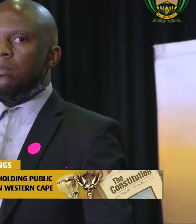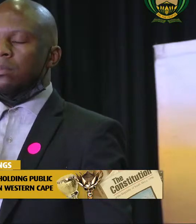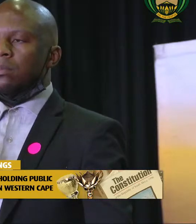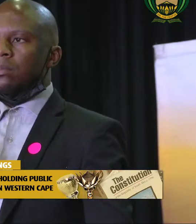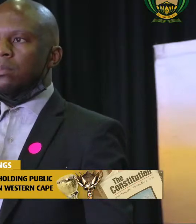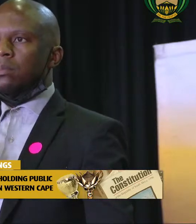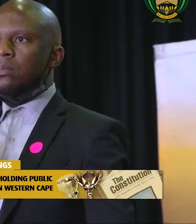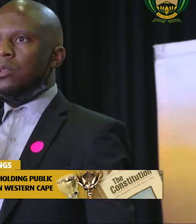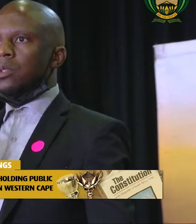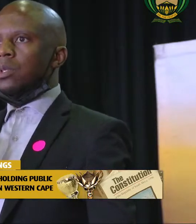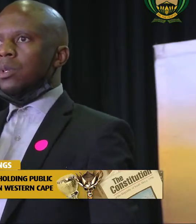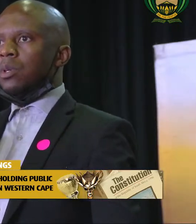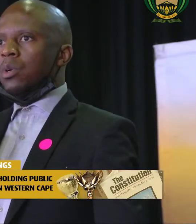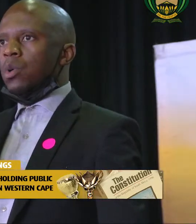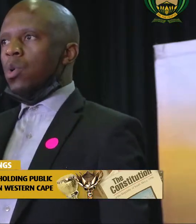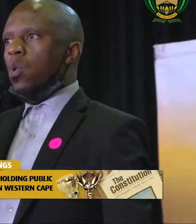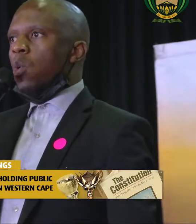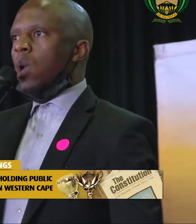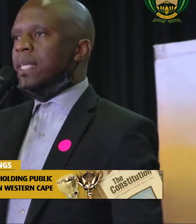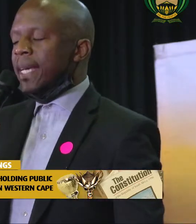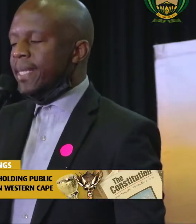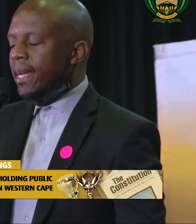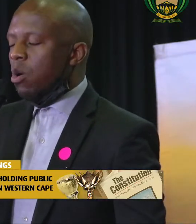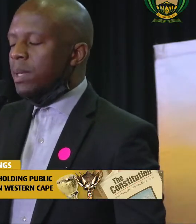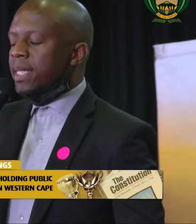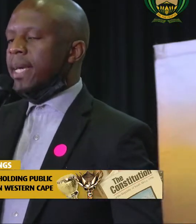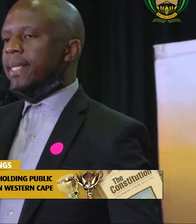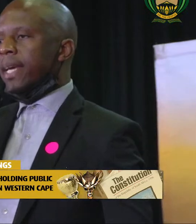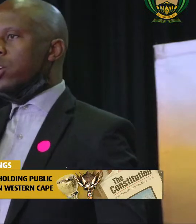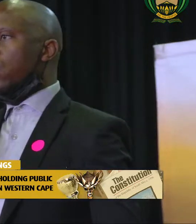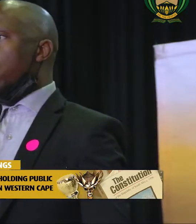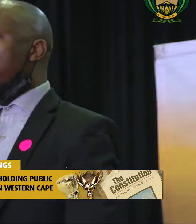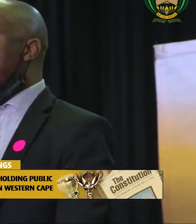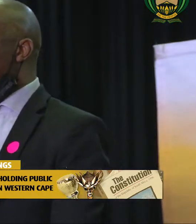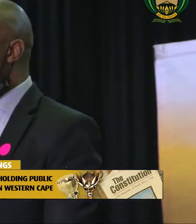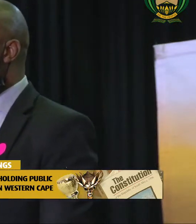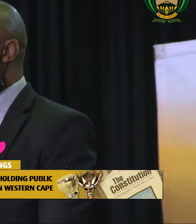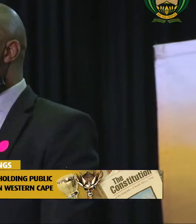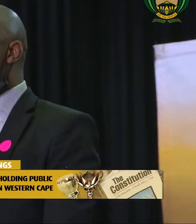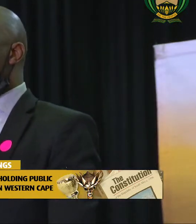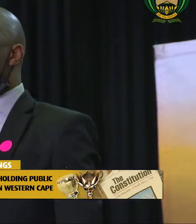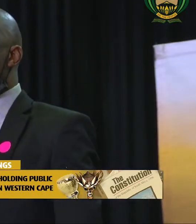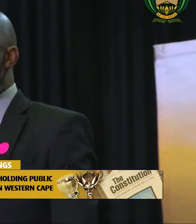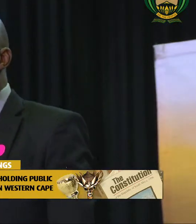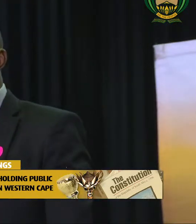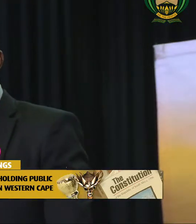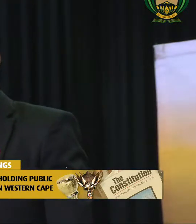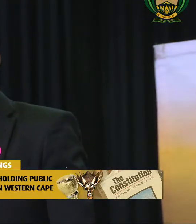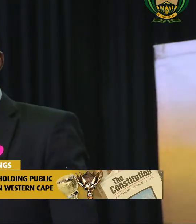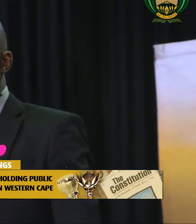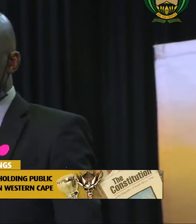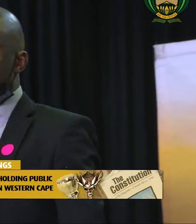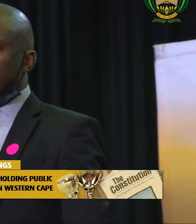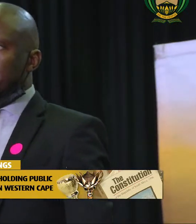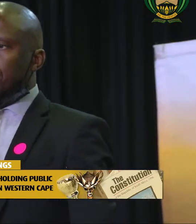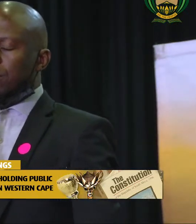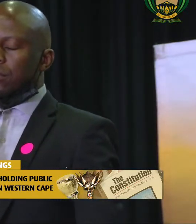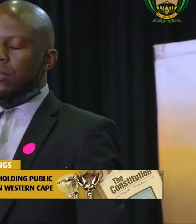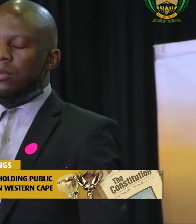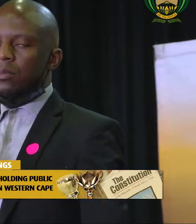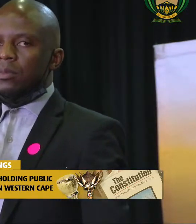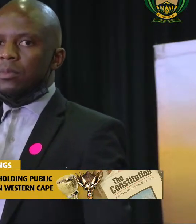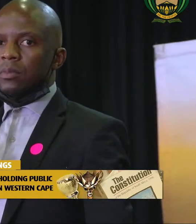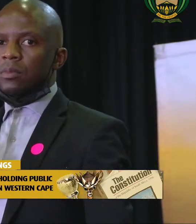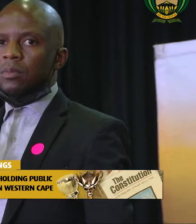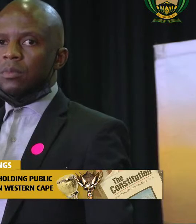igalelo labo kumba. We are starting our meeting at 10 o'clock. We end at 12:30 or 1 o'clock.